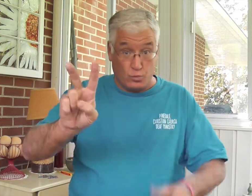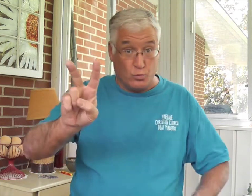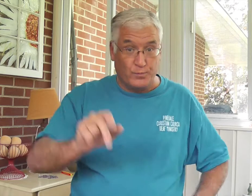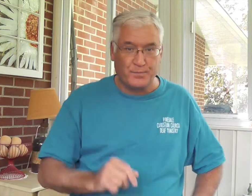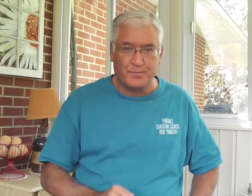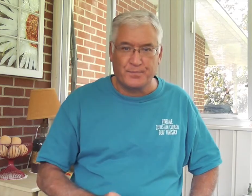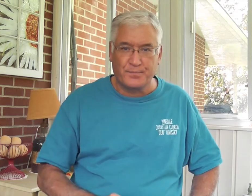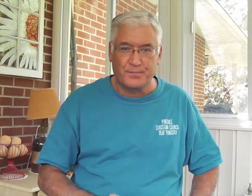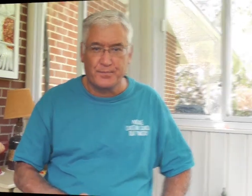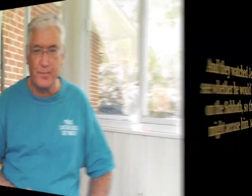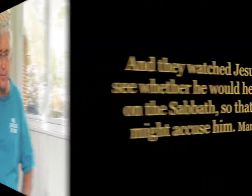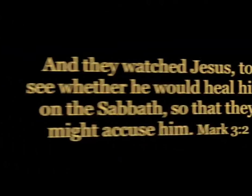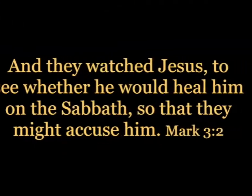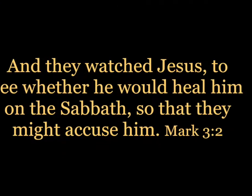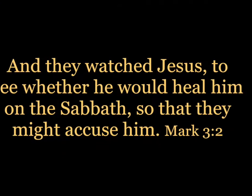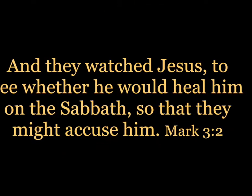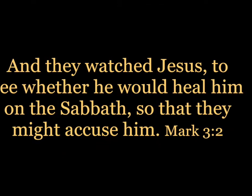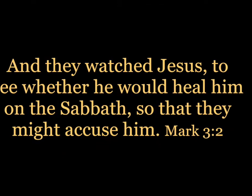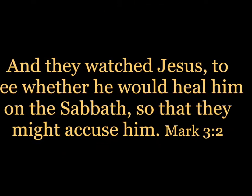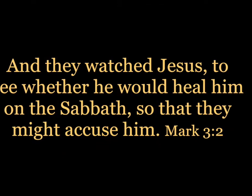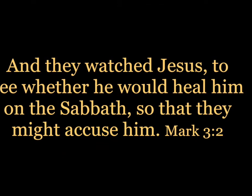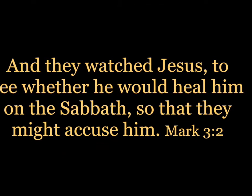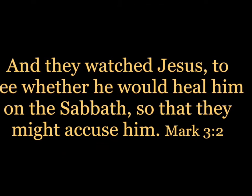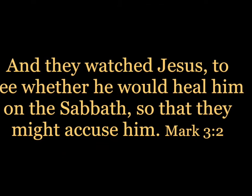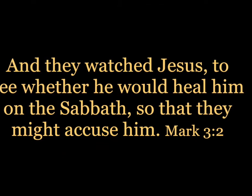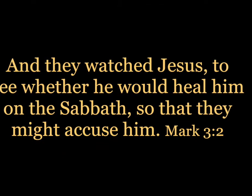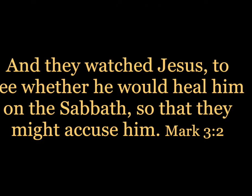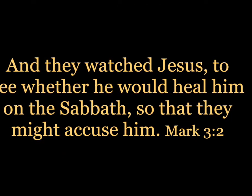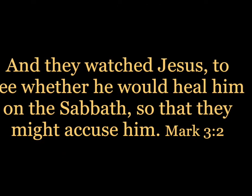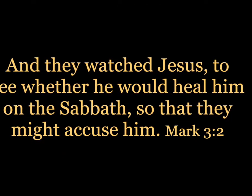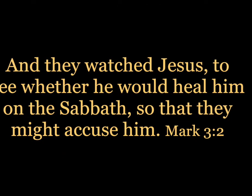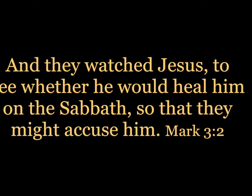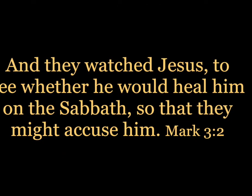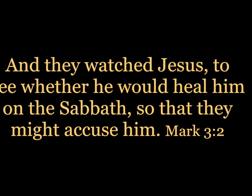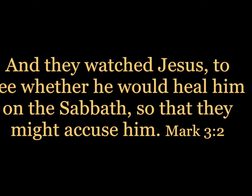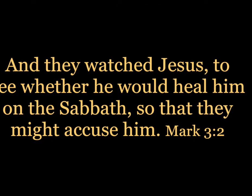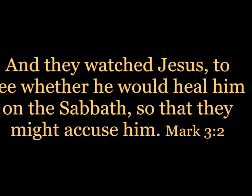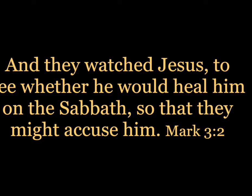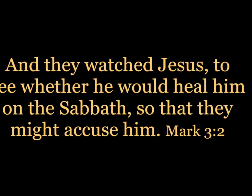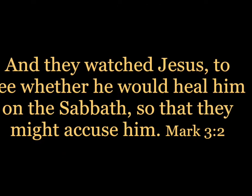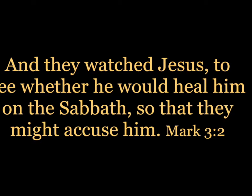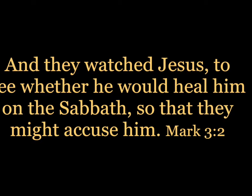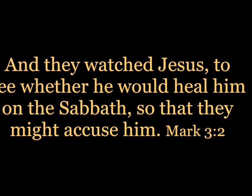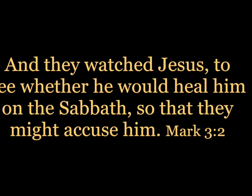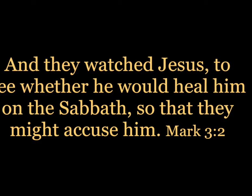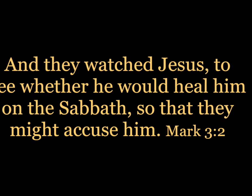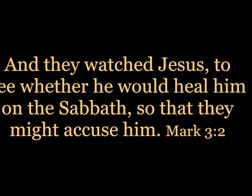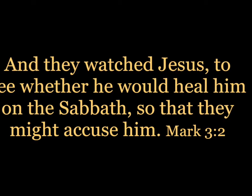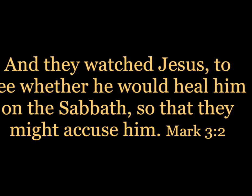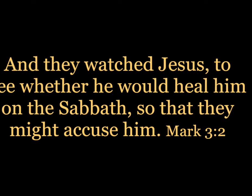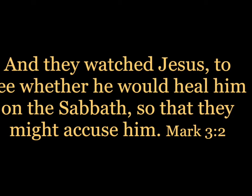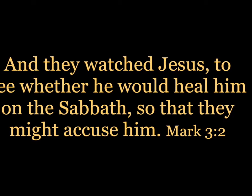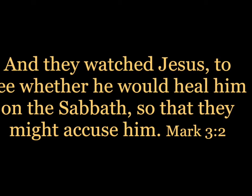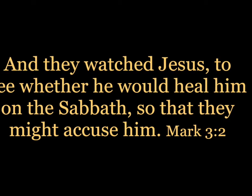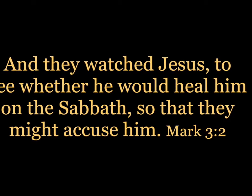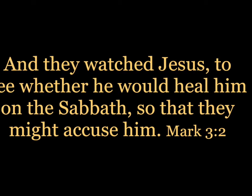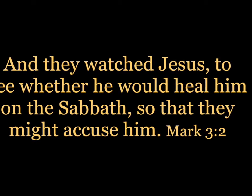Now we continue to verse 2. And they watched Jesus to see whether he would heal him on the Sabbath, so that they might accuse